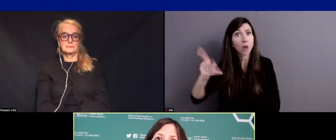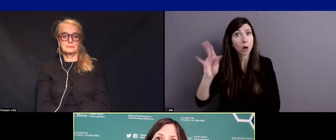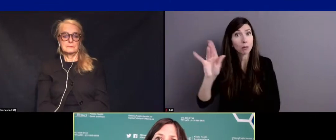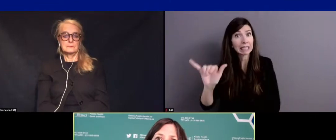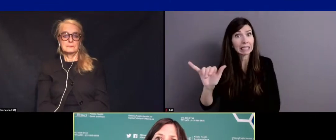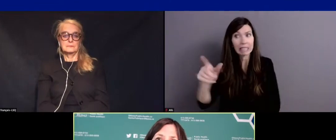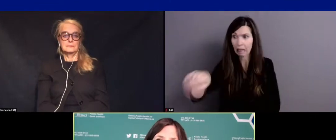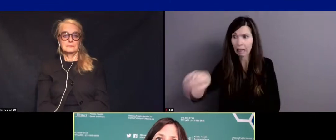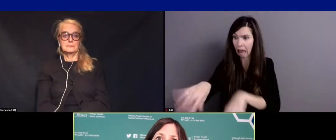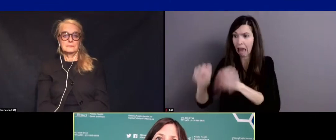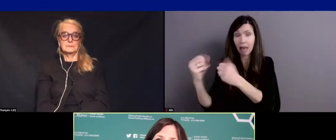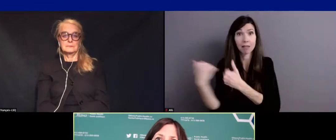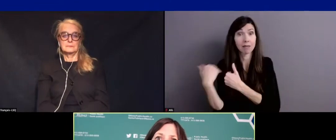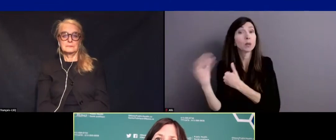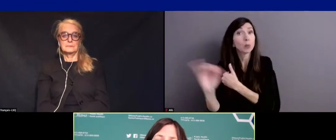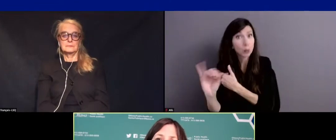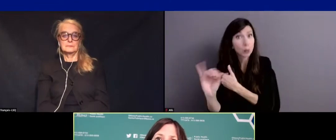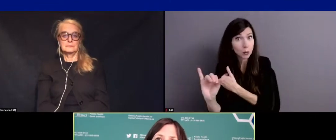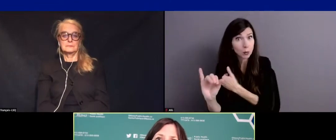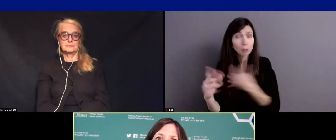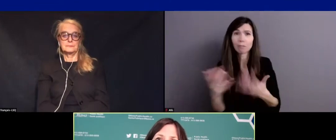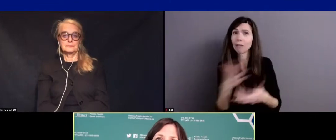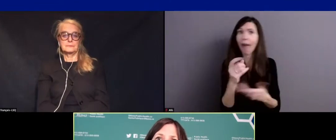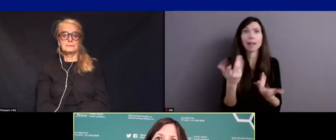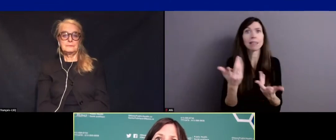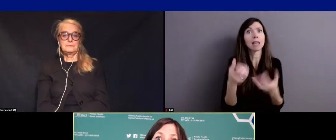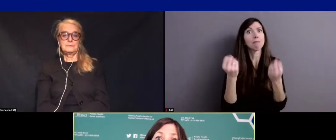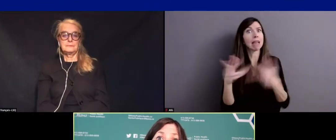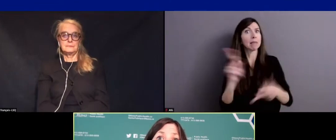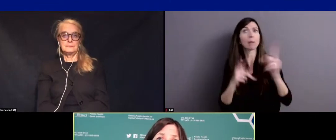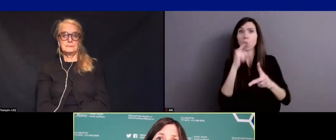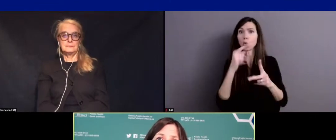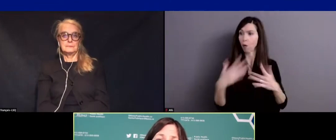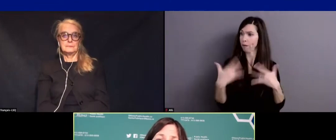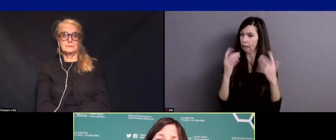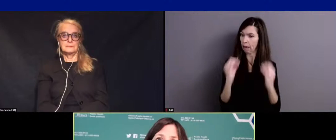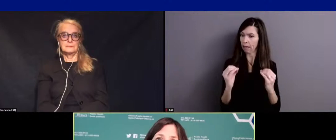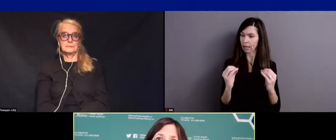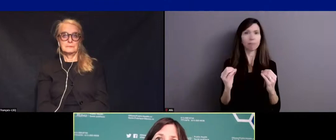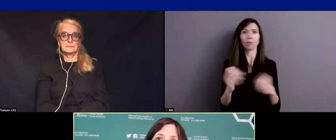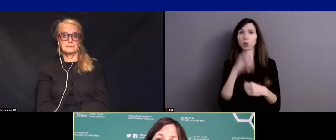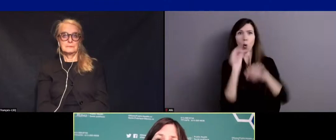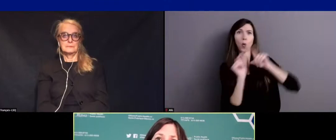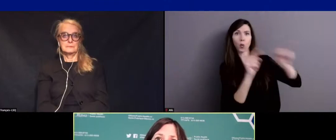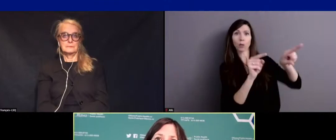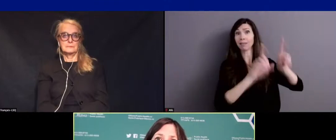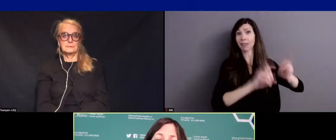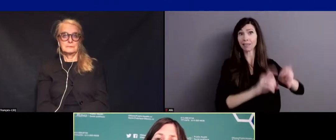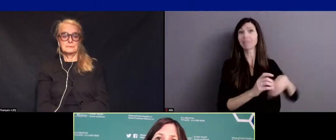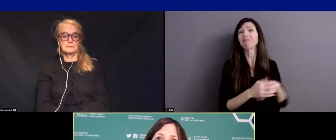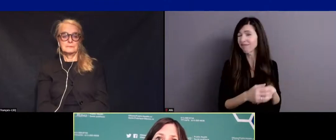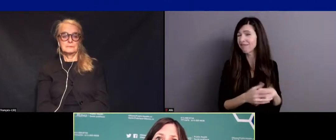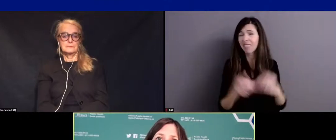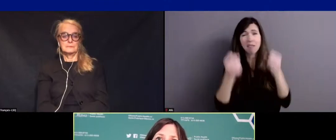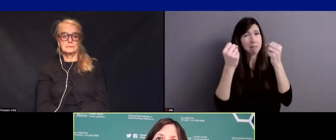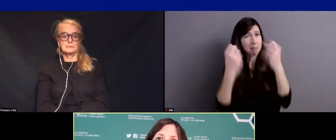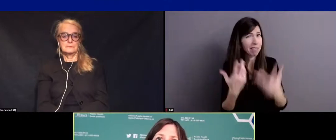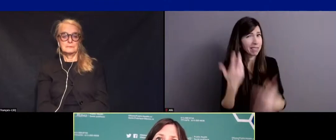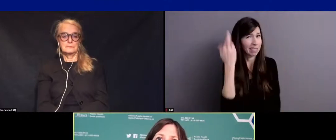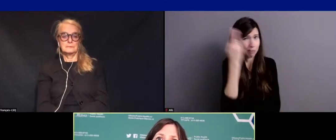and the work of the laboratories to keep growing their capacity. So, you know, I do believe